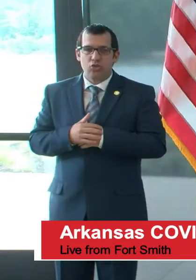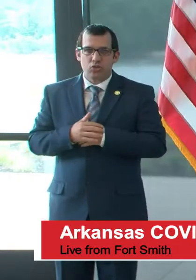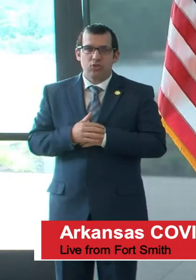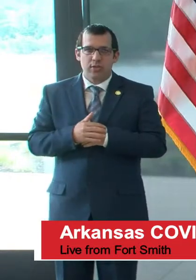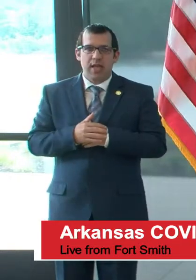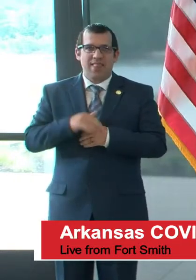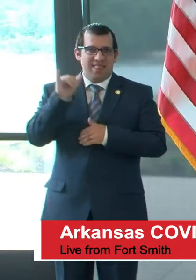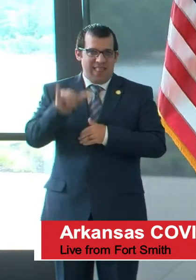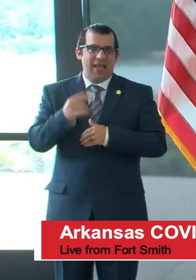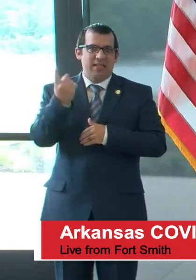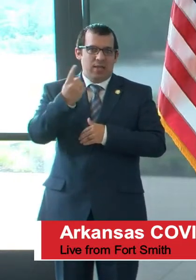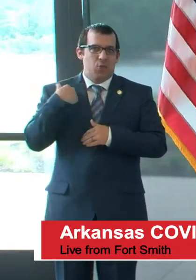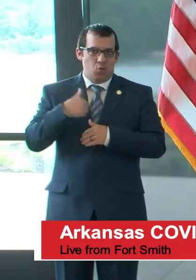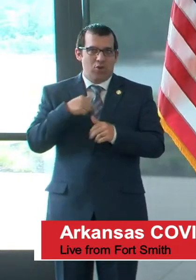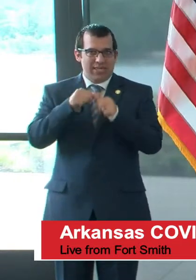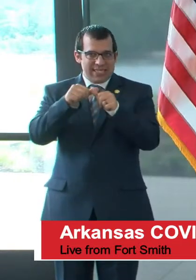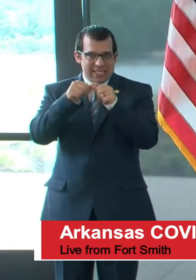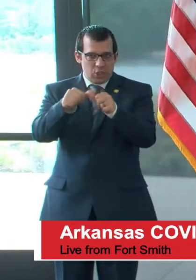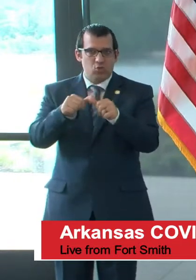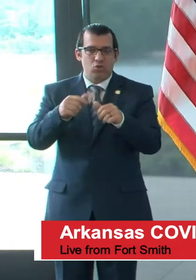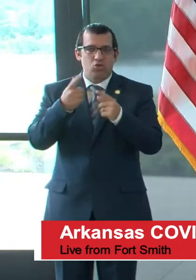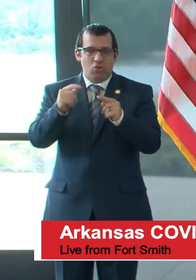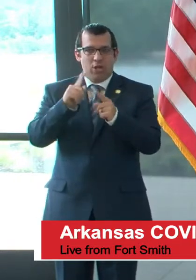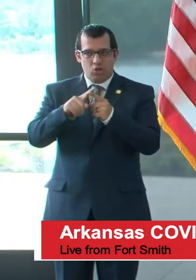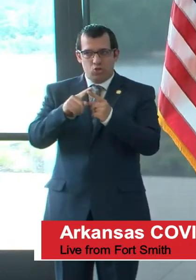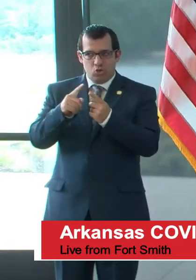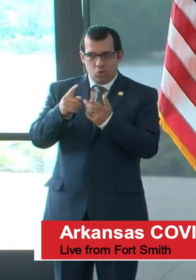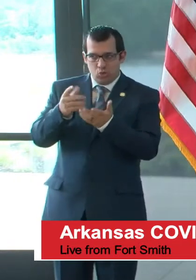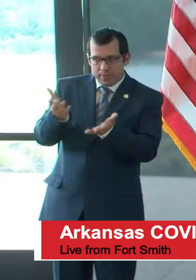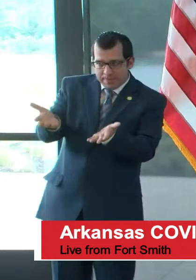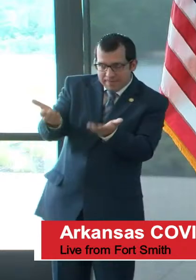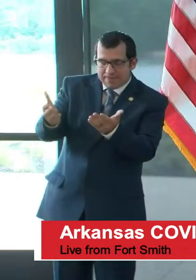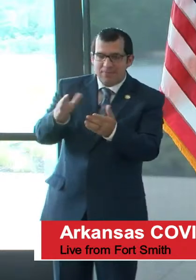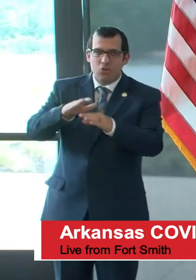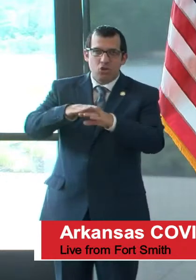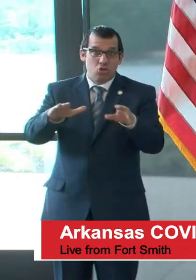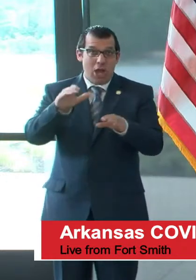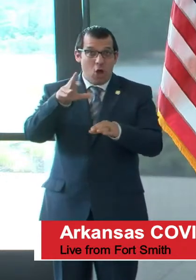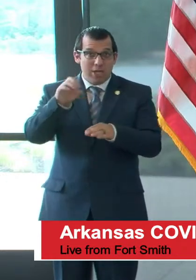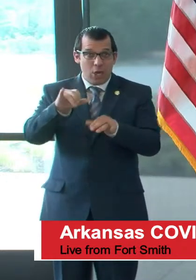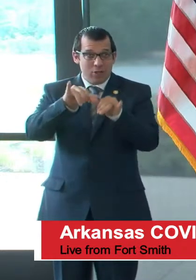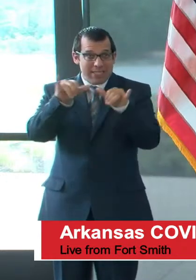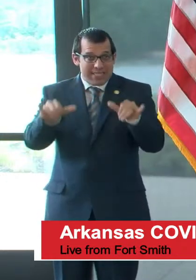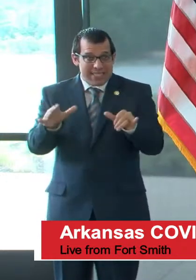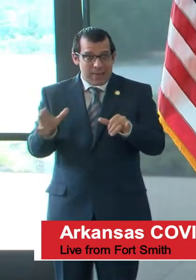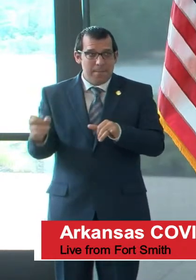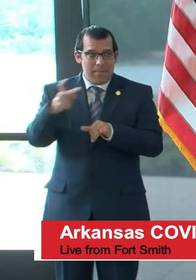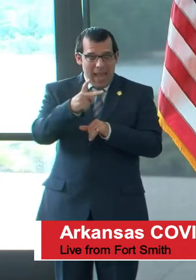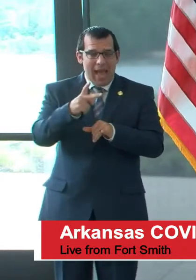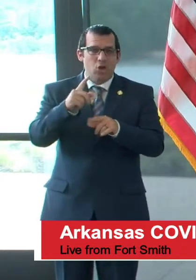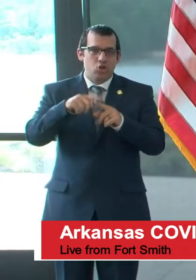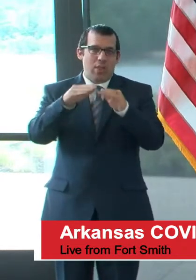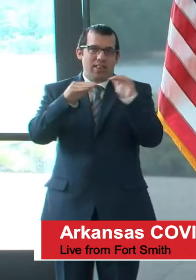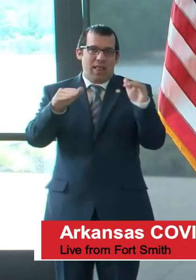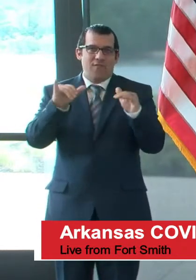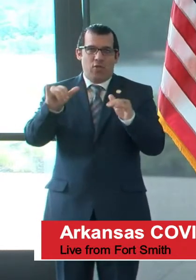And that's something that we're continuing trying to incentivize to get our child care system